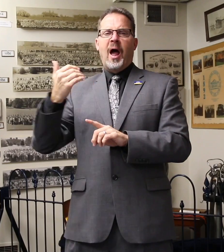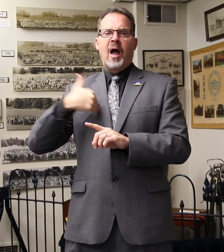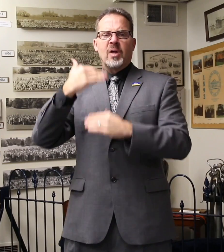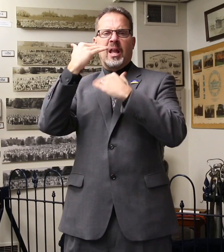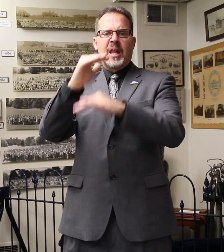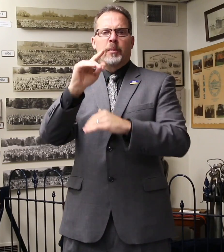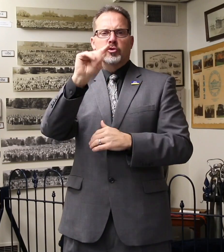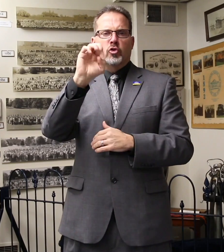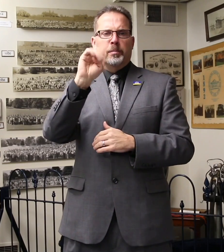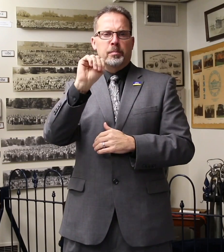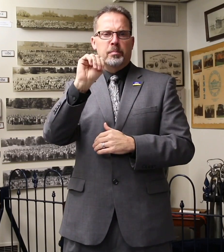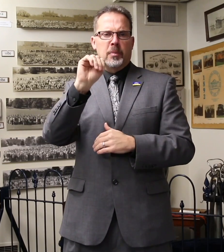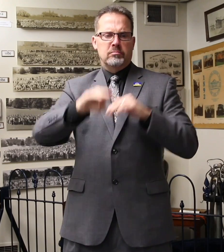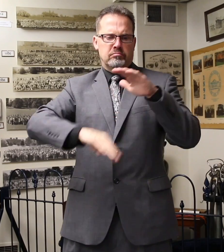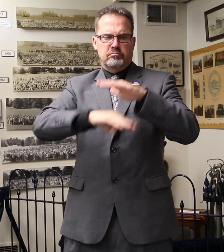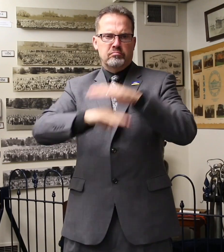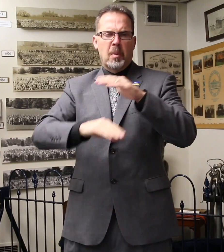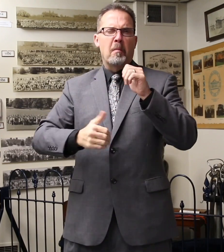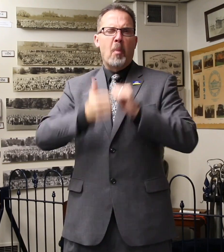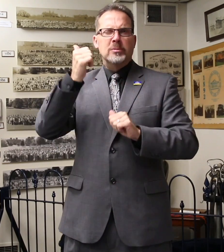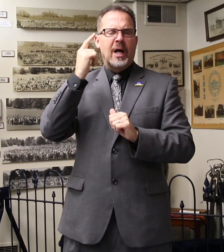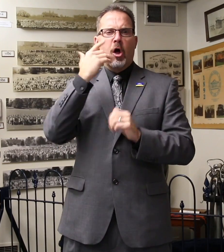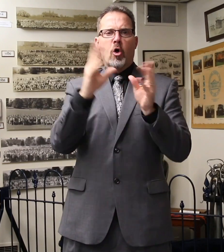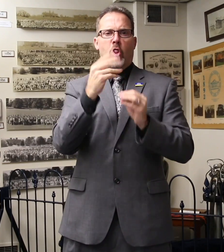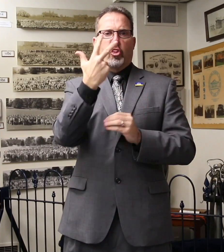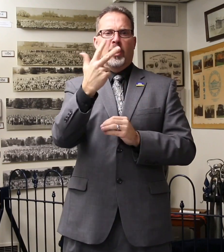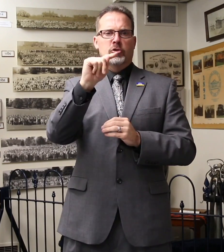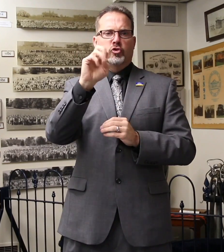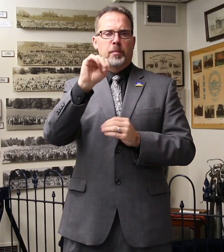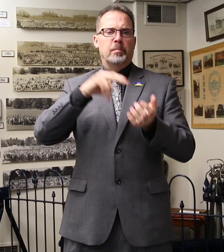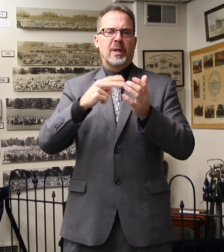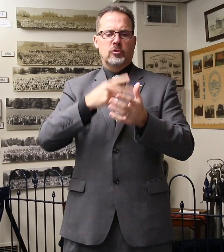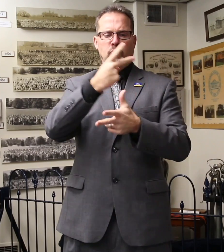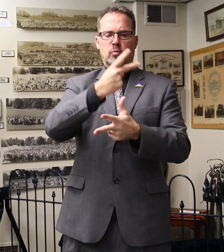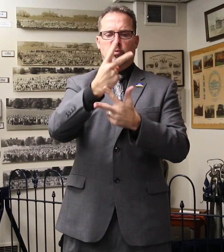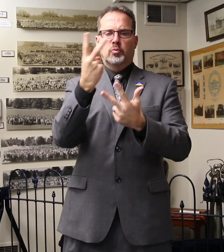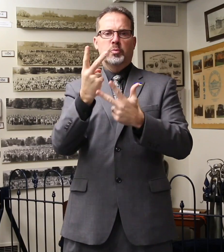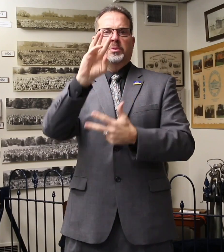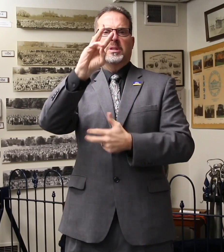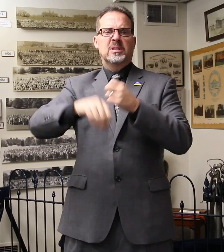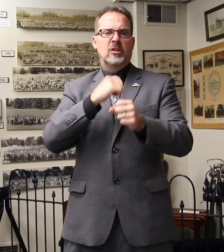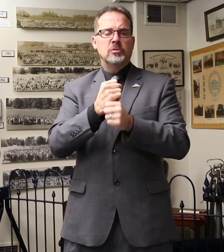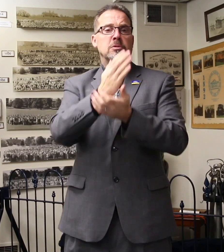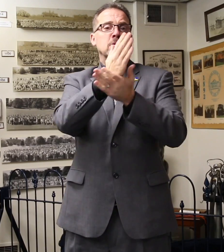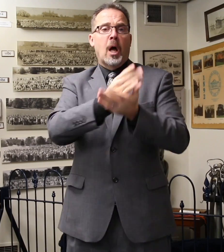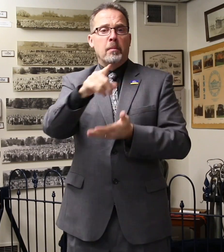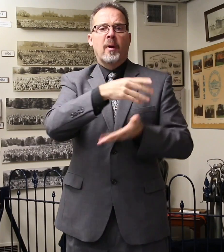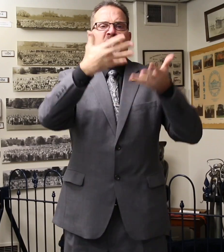this, board term limits, and it is 3 term limits of 2 years for a total of 6 years